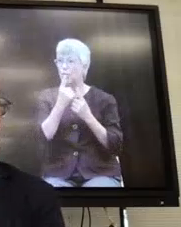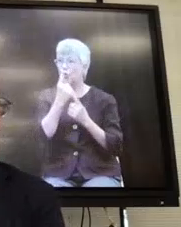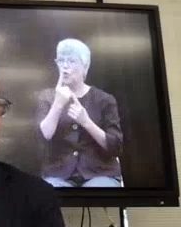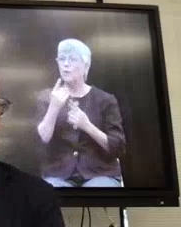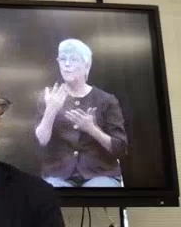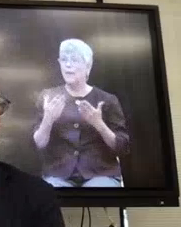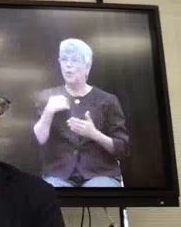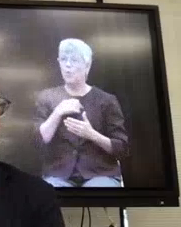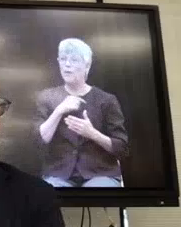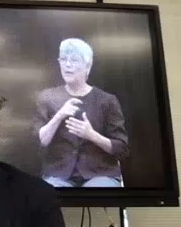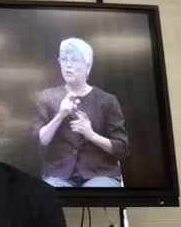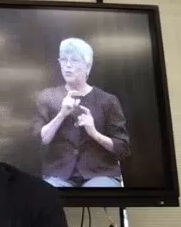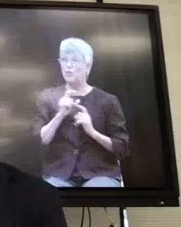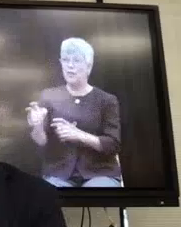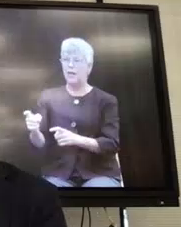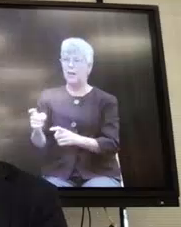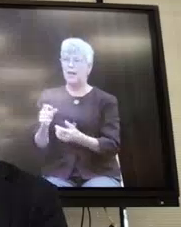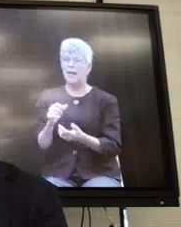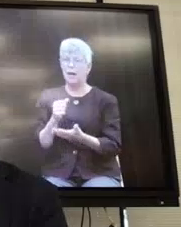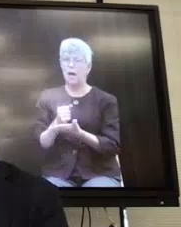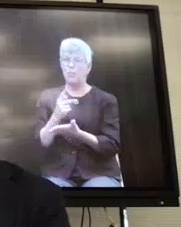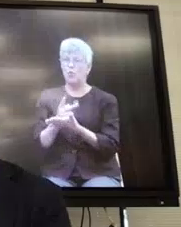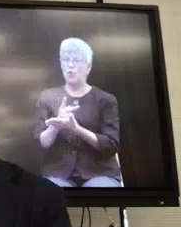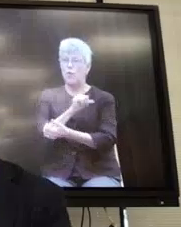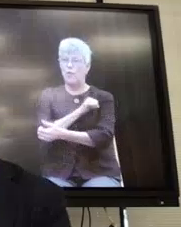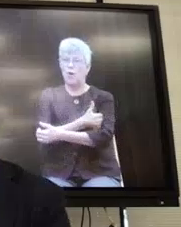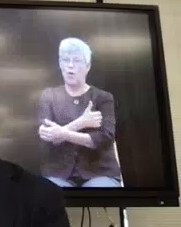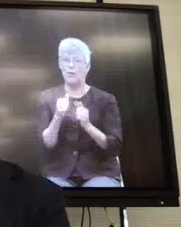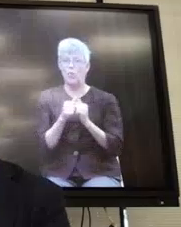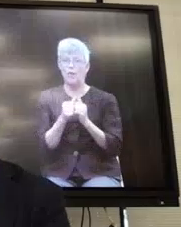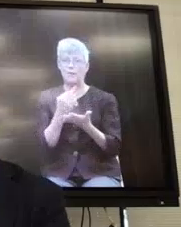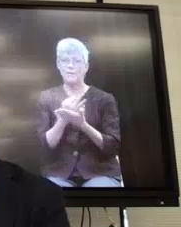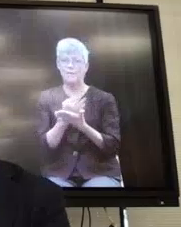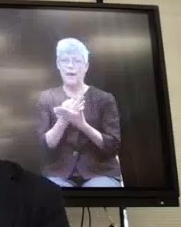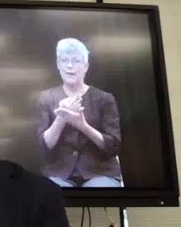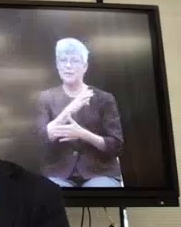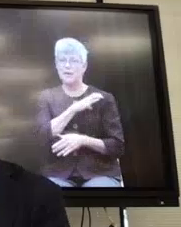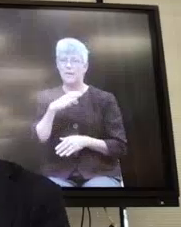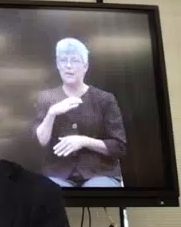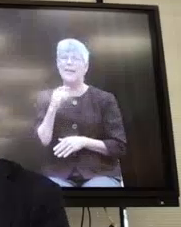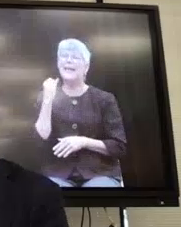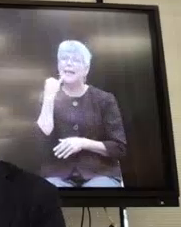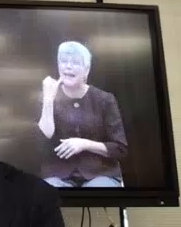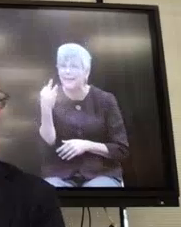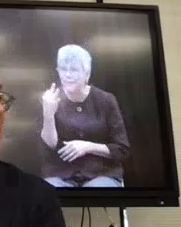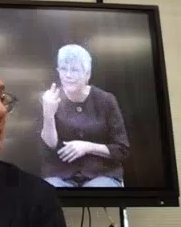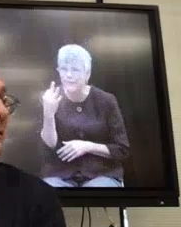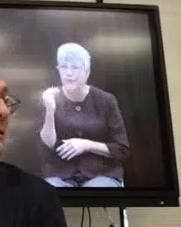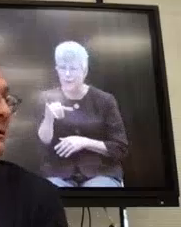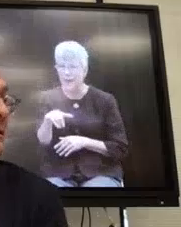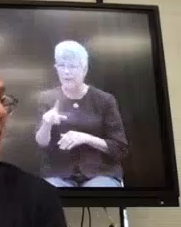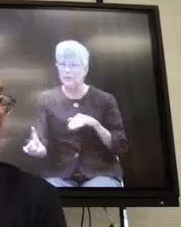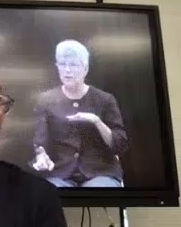delegate approval authority for those to the finance committee if it didn't come up. We can do that.